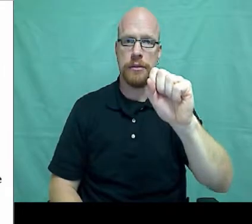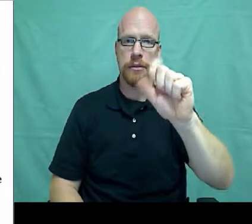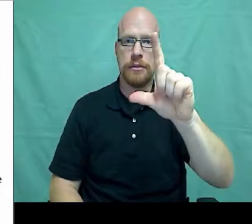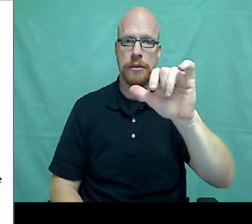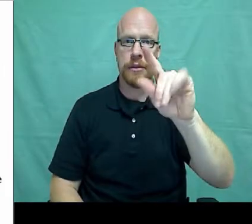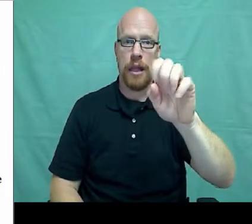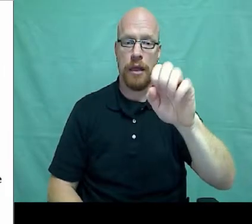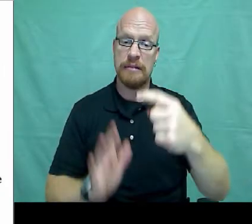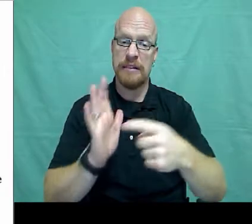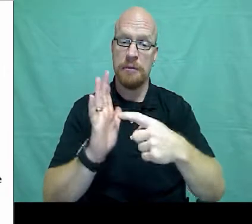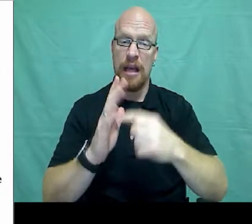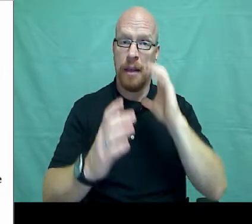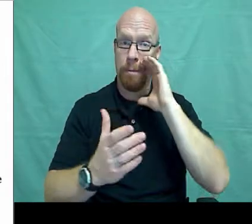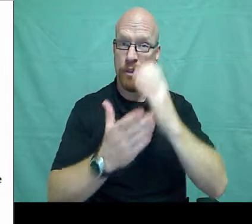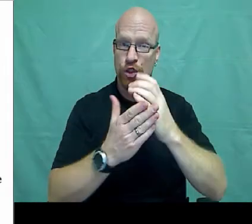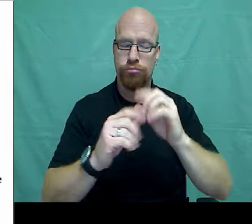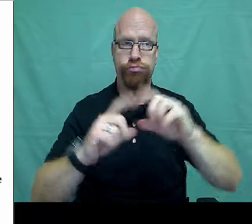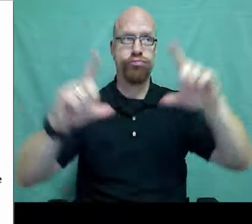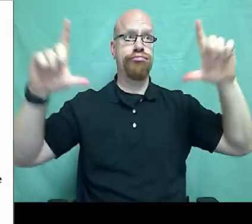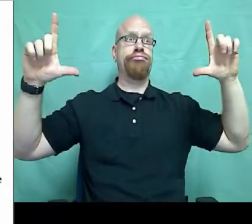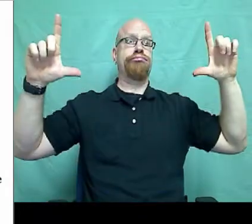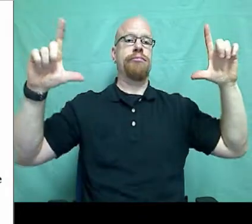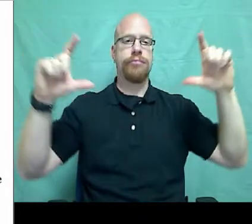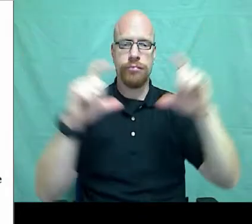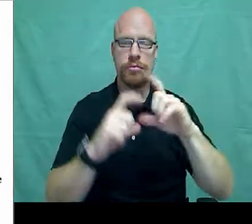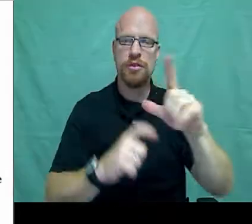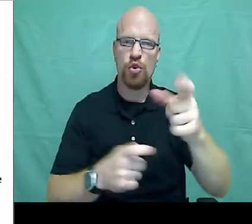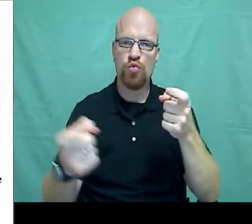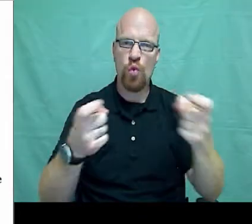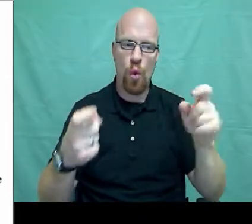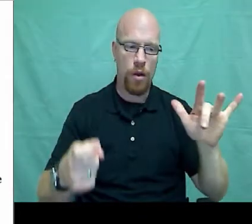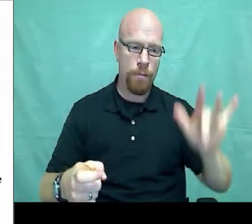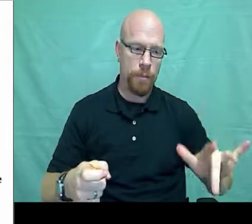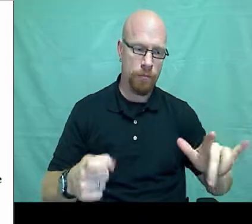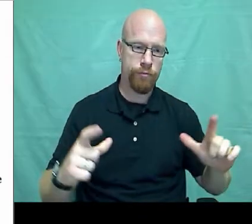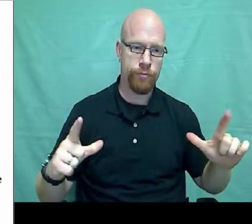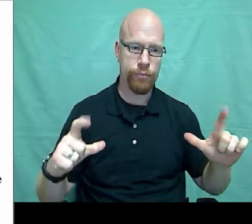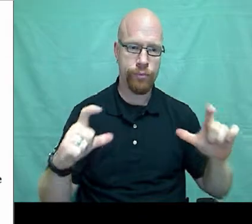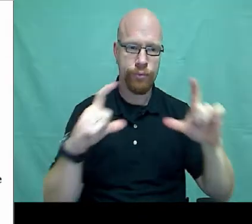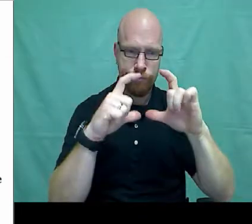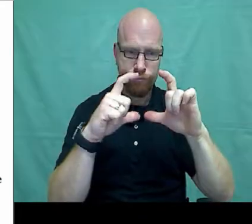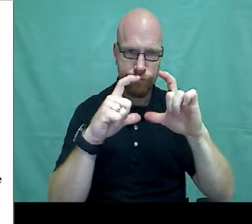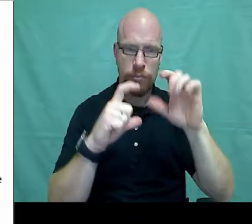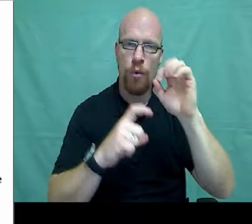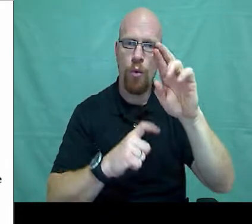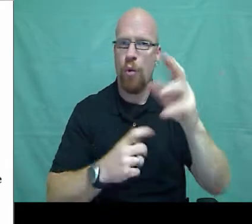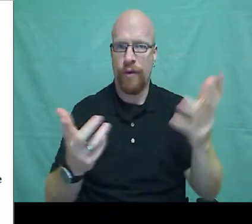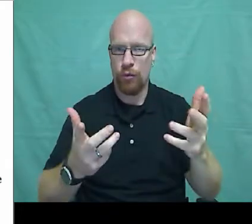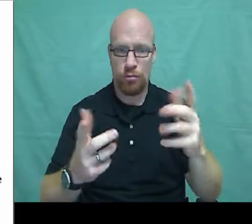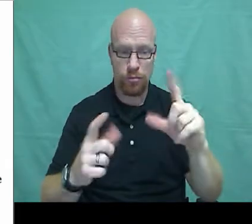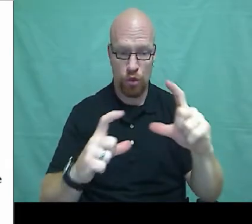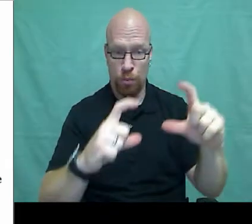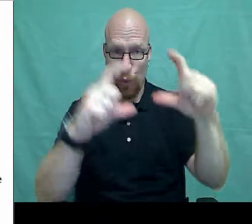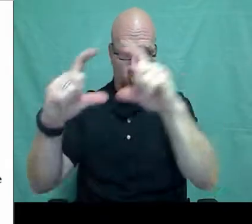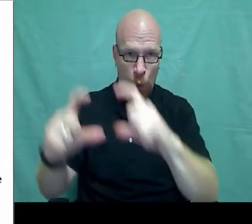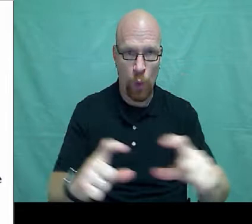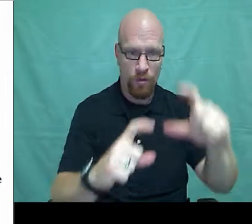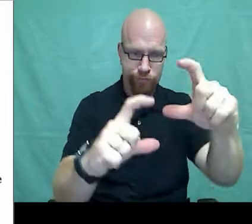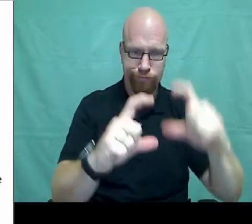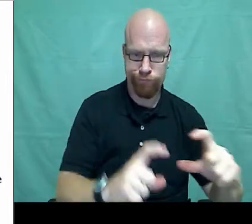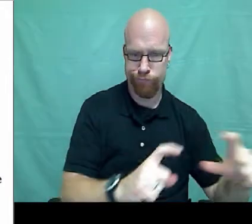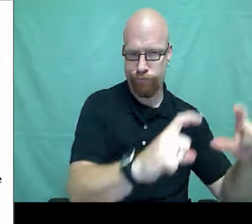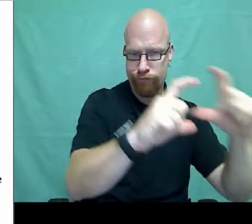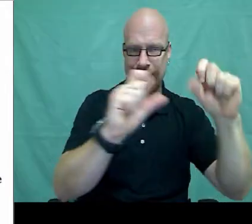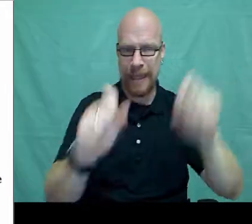the slide where you want it. Sometimes the picture is too large or too small, and you can control that by changing the size,